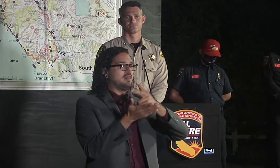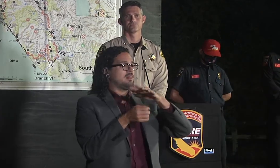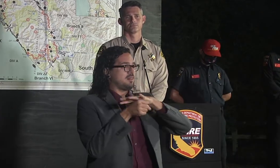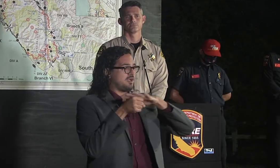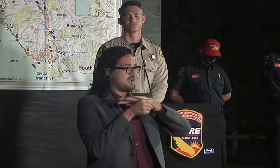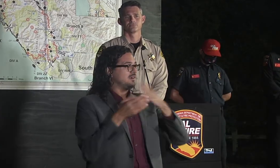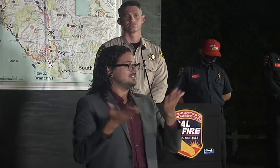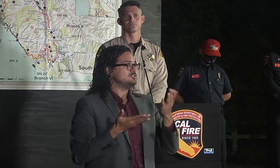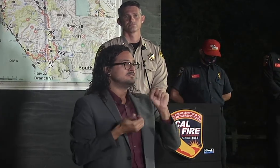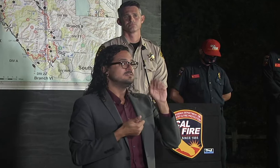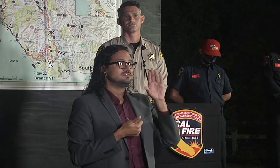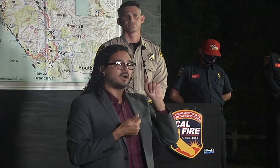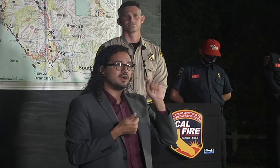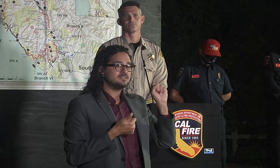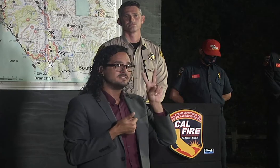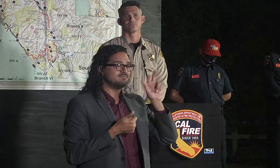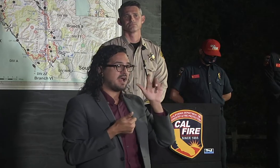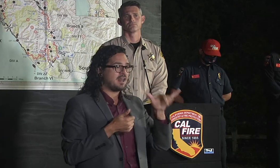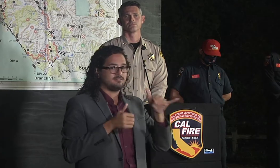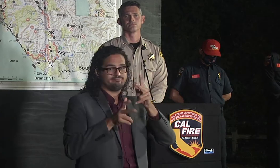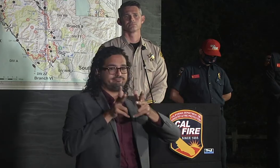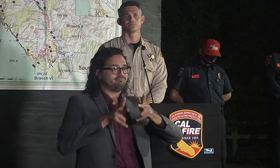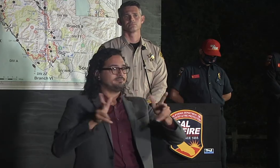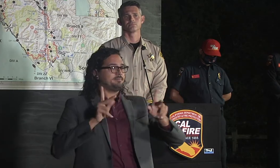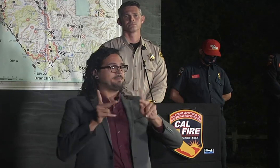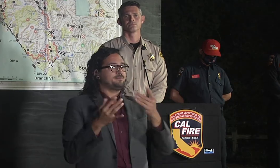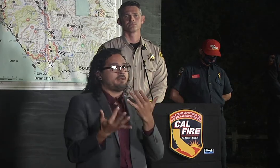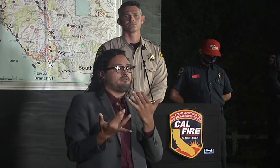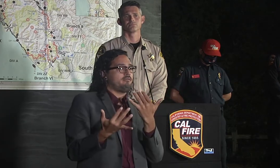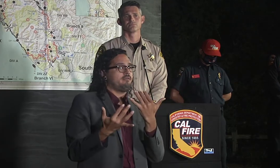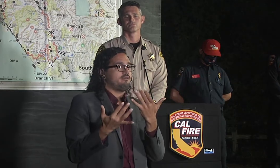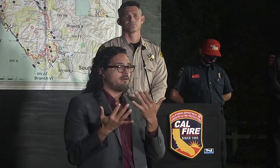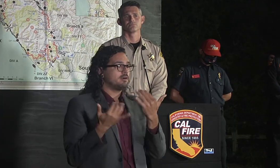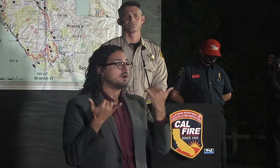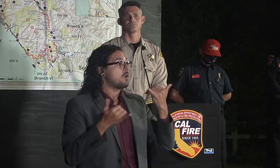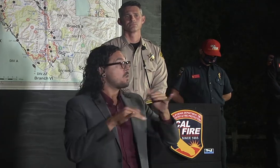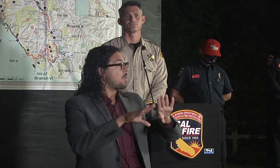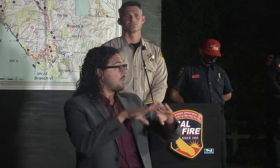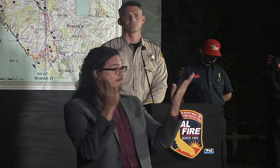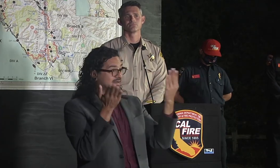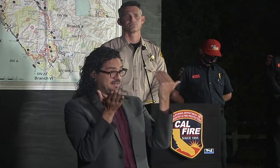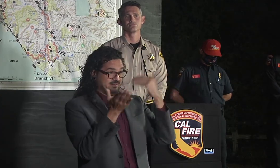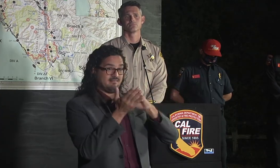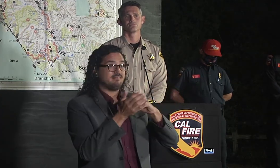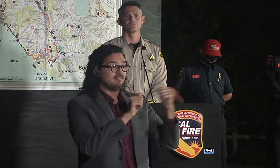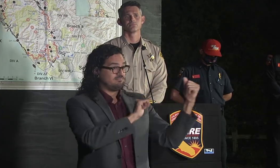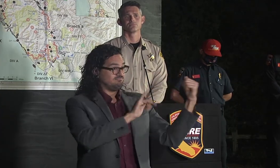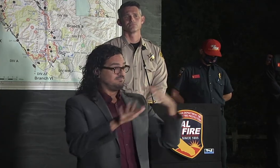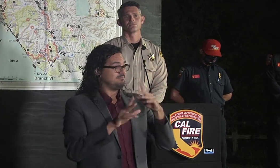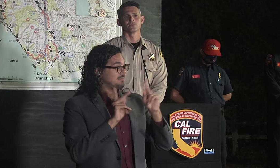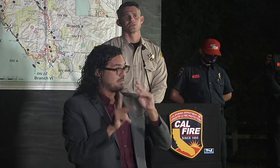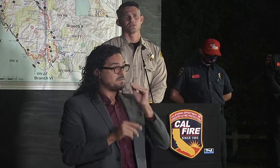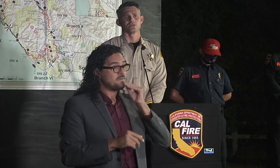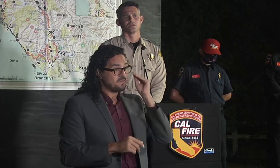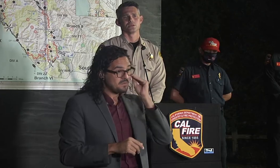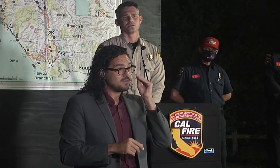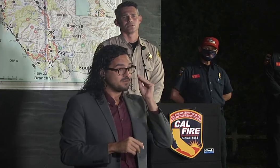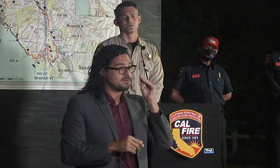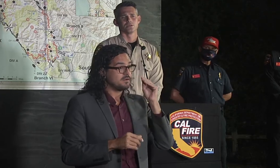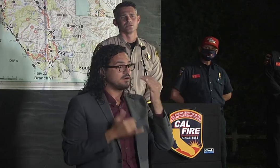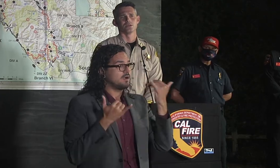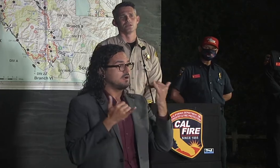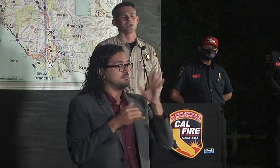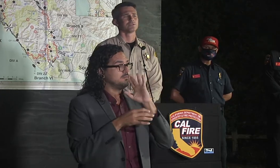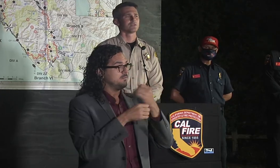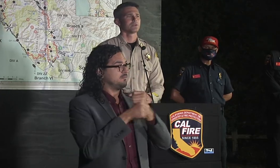out. They were moved out. Is there a concern that now that Scotts Valley's open, those folks are going to come back, and it's kind of going to create a bottleneck? And how will you